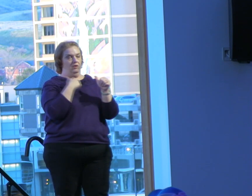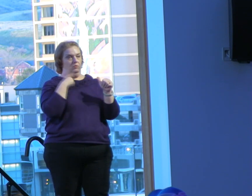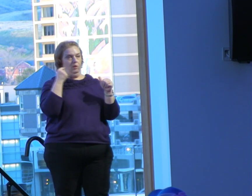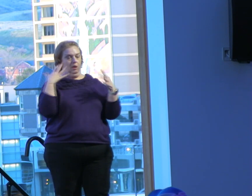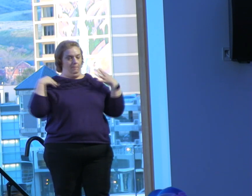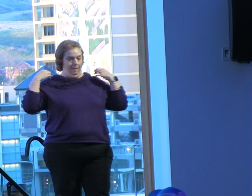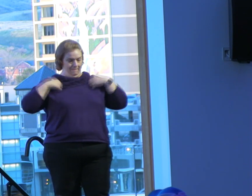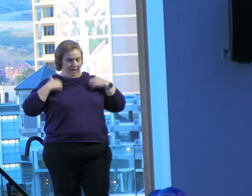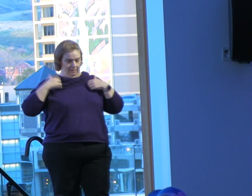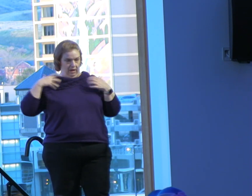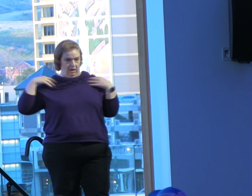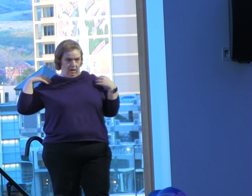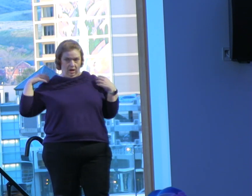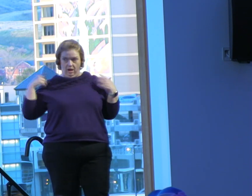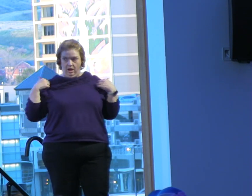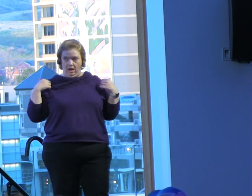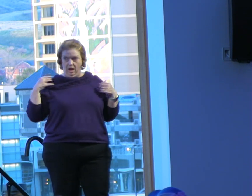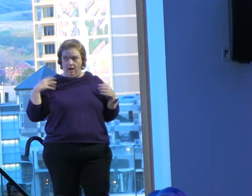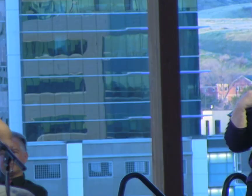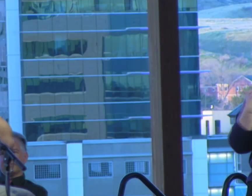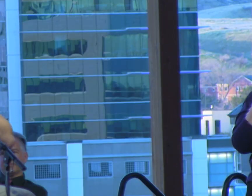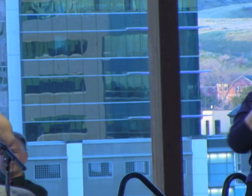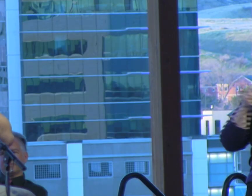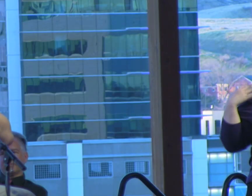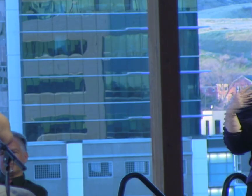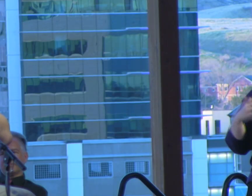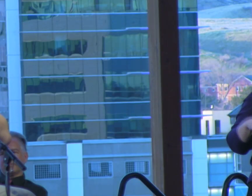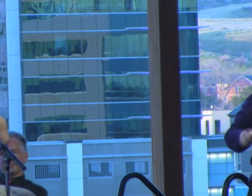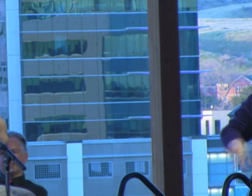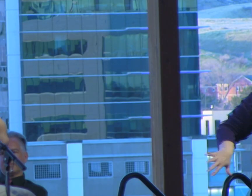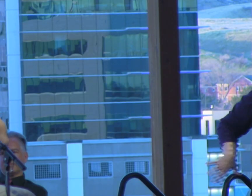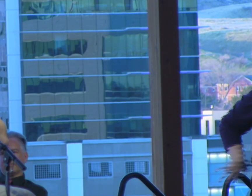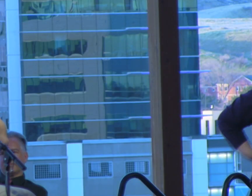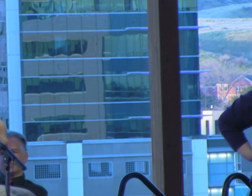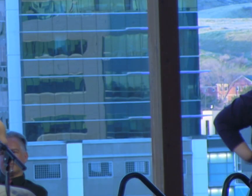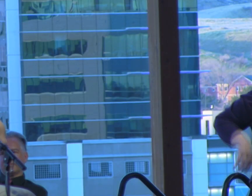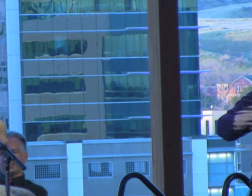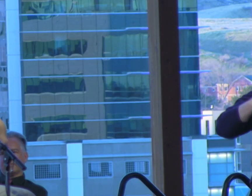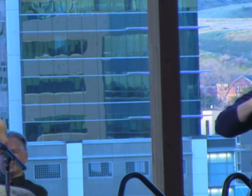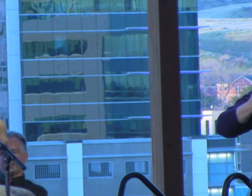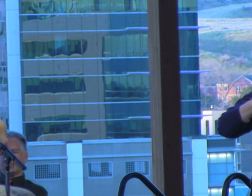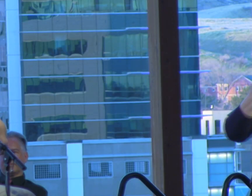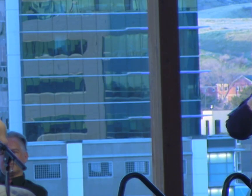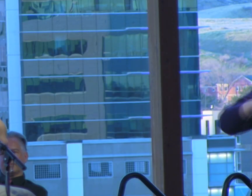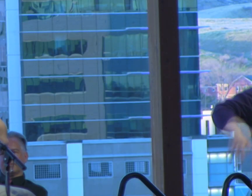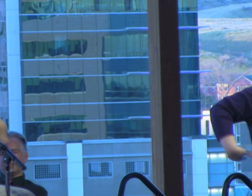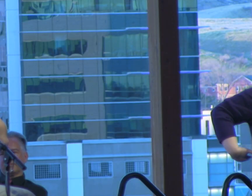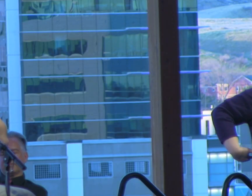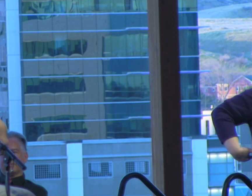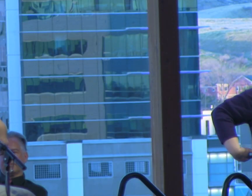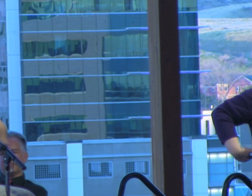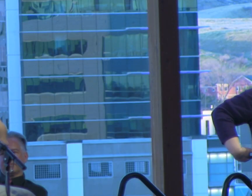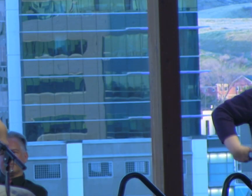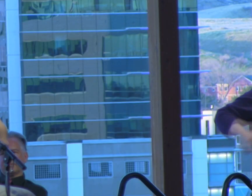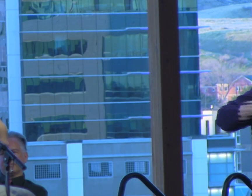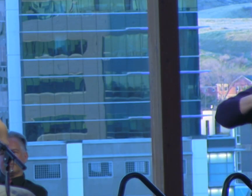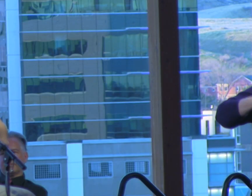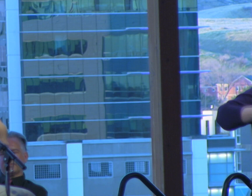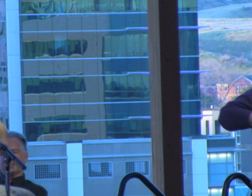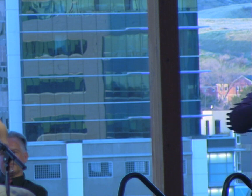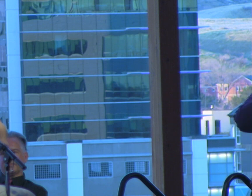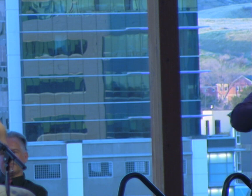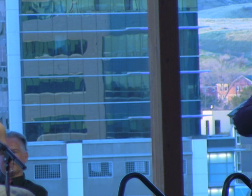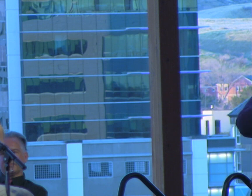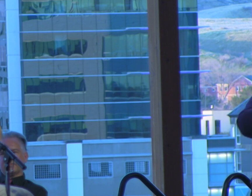my backpack over my shoulder as if to feel if I have something in there. But I had actually taken about everything that I